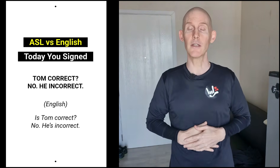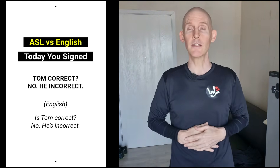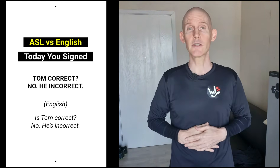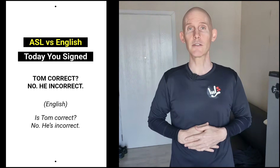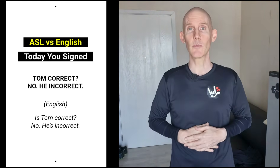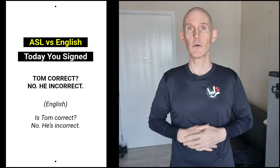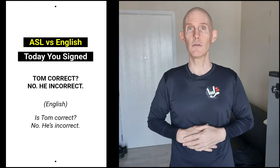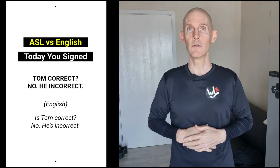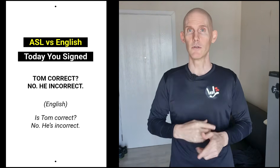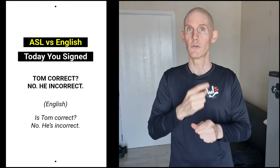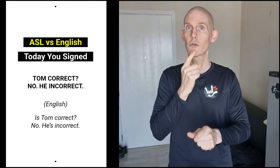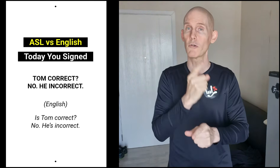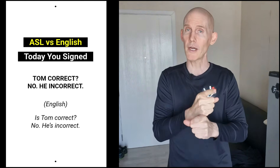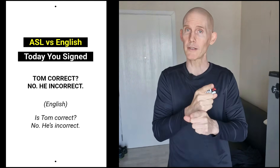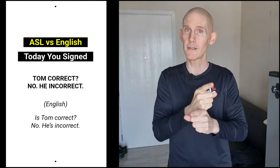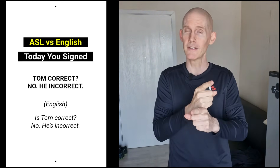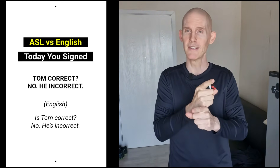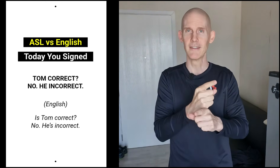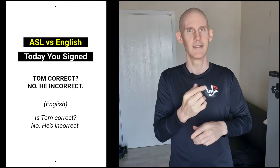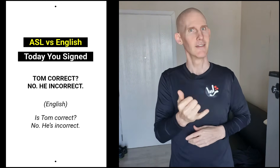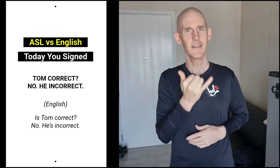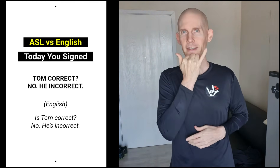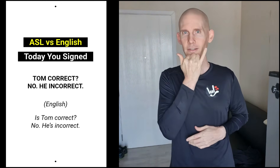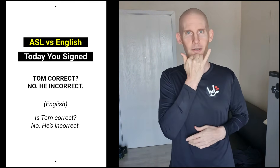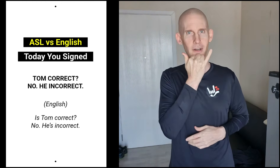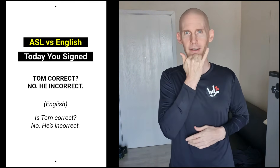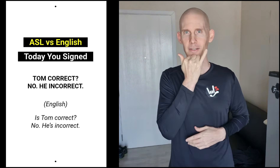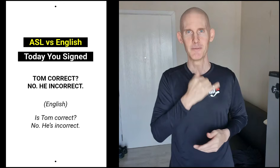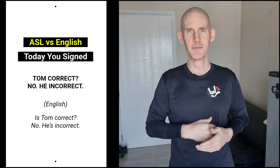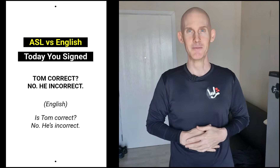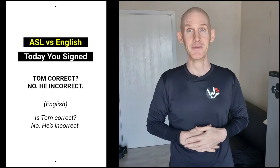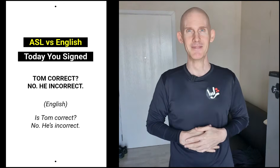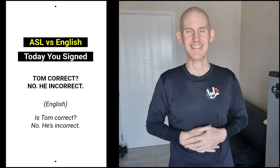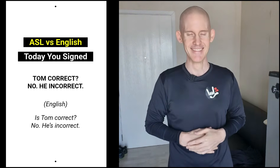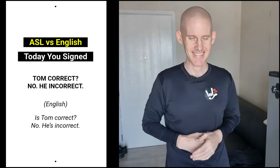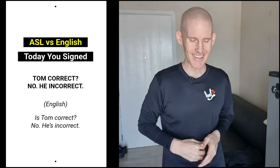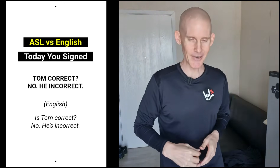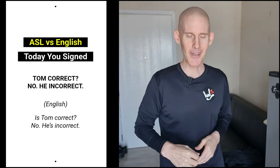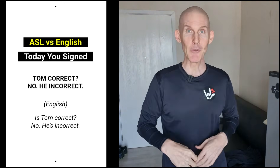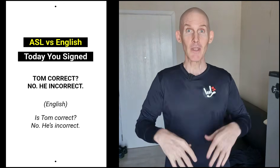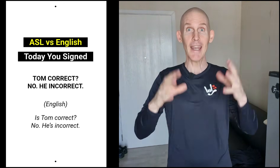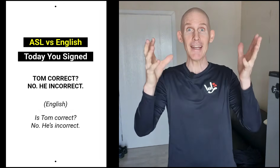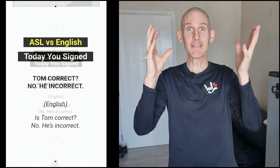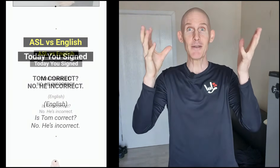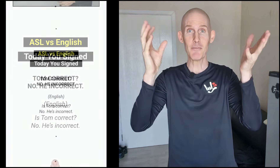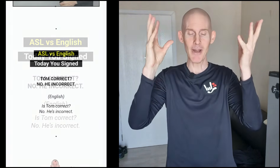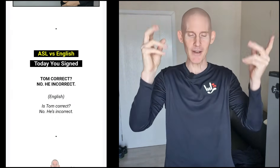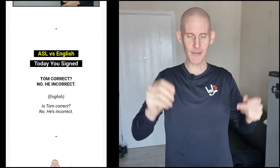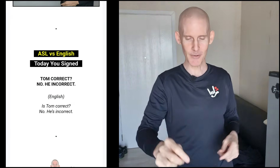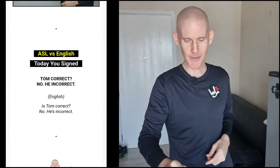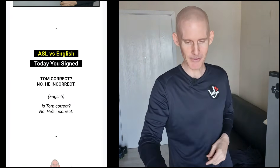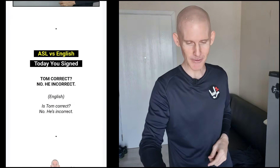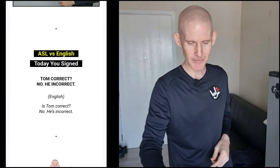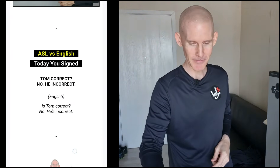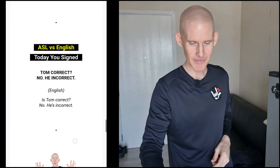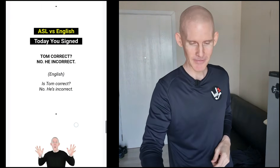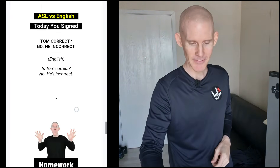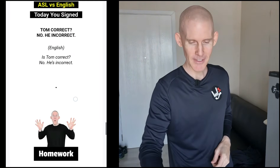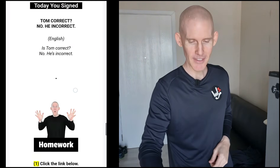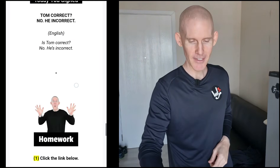Or in this example, correct, incorrect. Okay, antonym pairs,